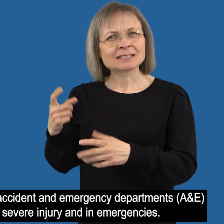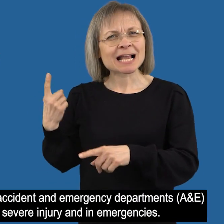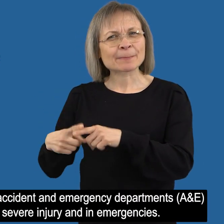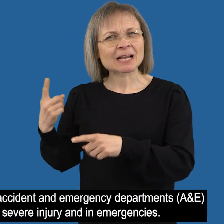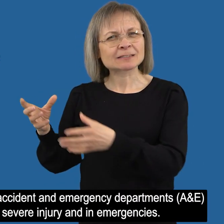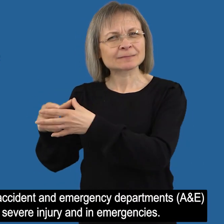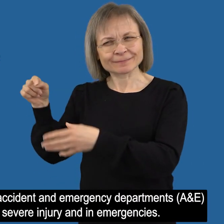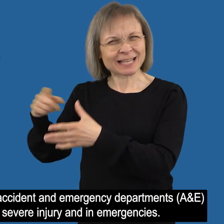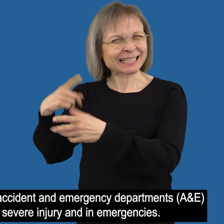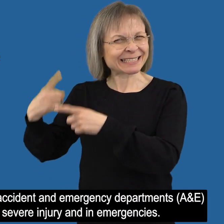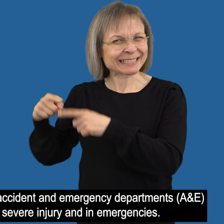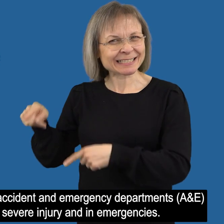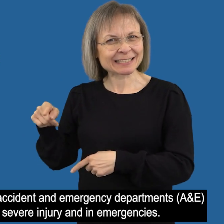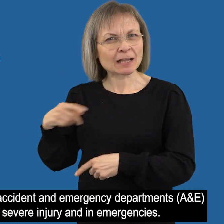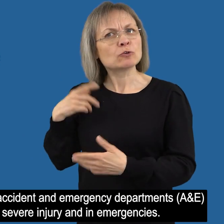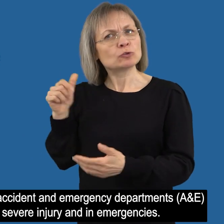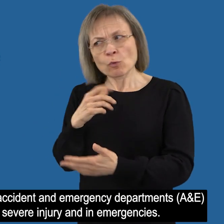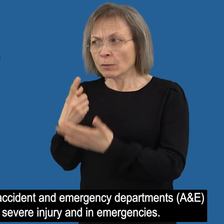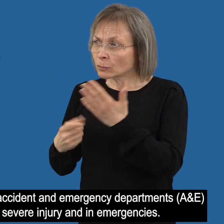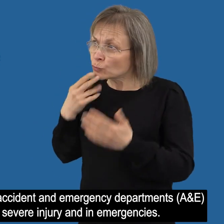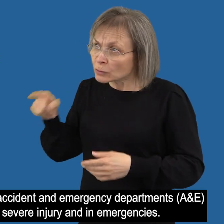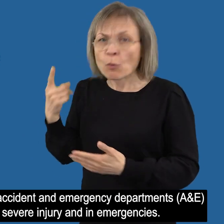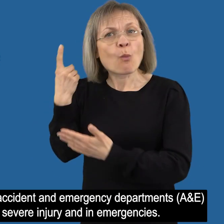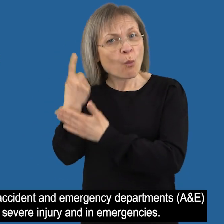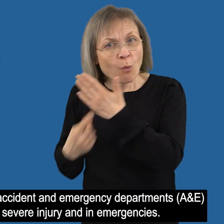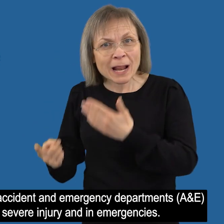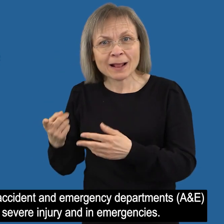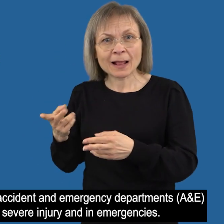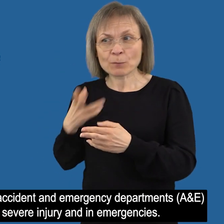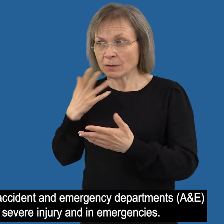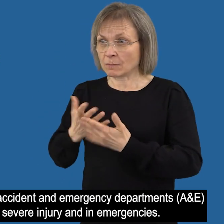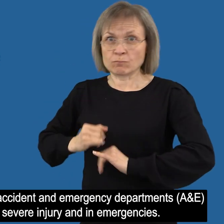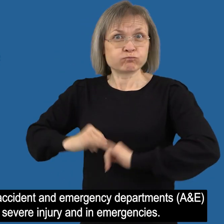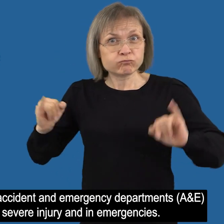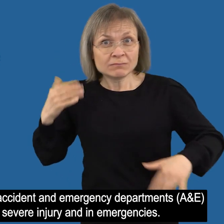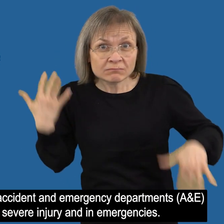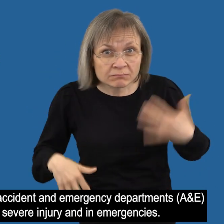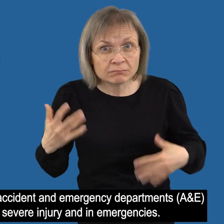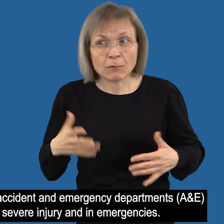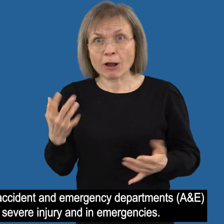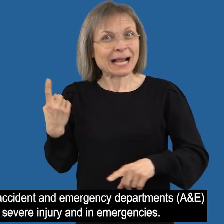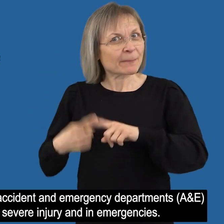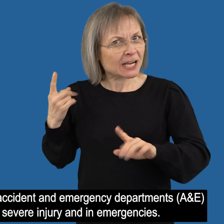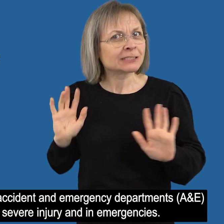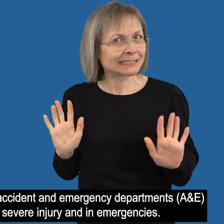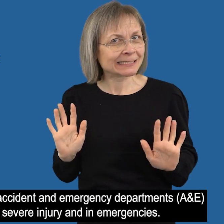I should only use accident and emergency departments, A&E, in cases of severe injury and in emergencies.